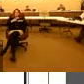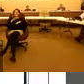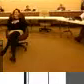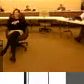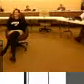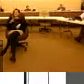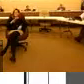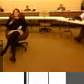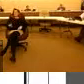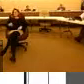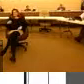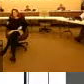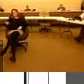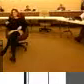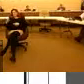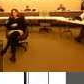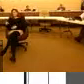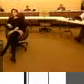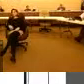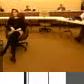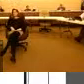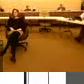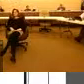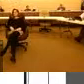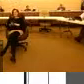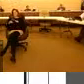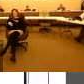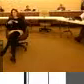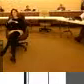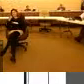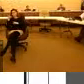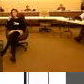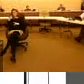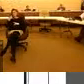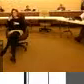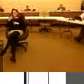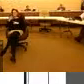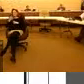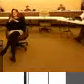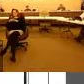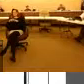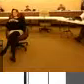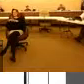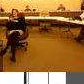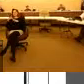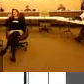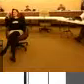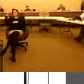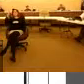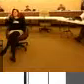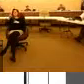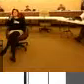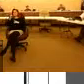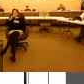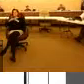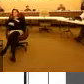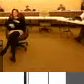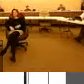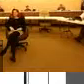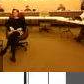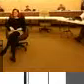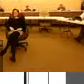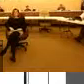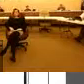Road. I understand there will be an increase above, and minimal impact on the intersection of Lehigh Station Road and 390. And